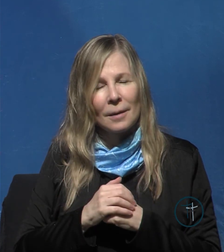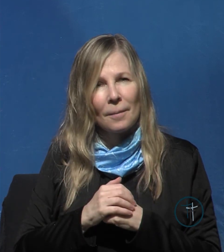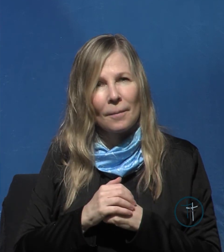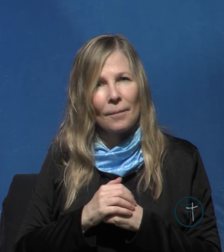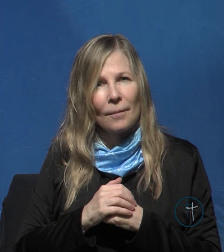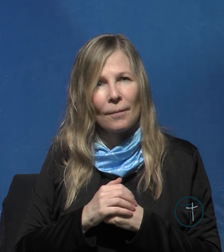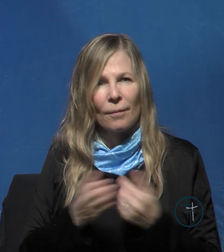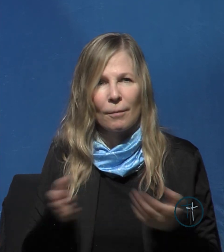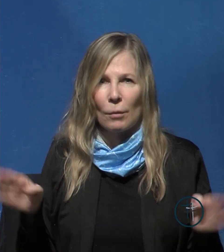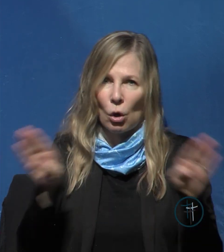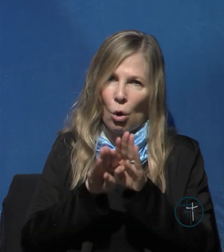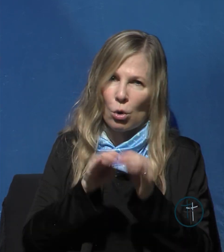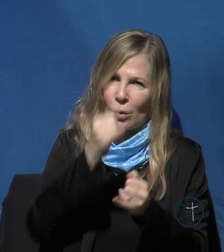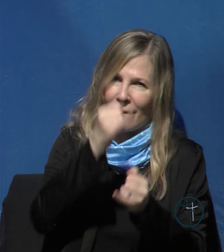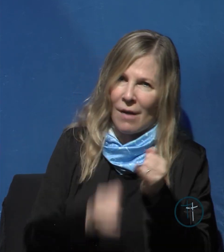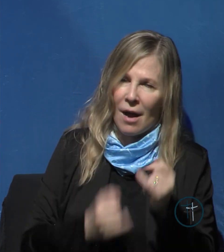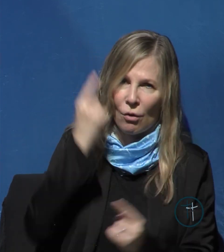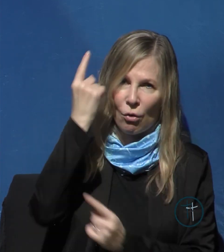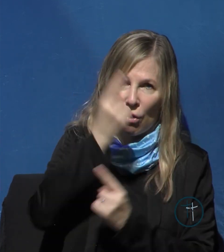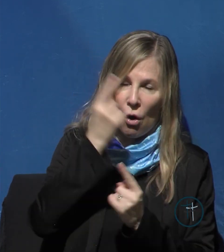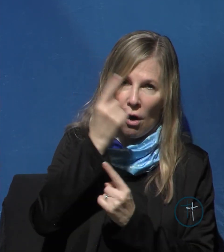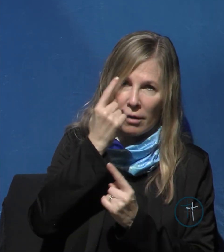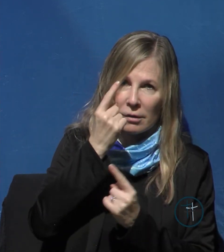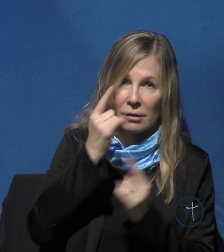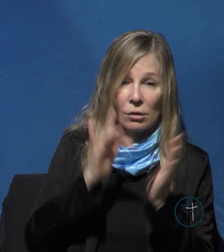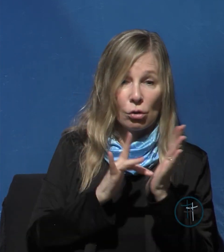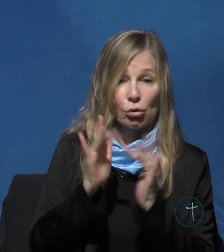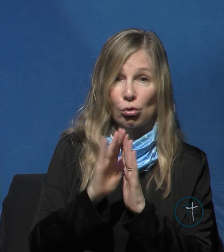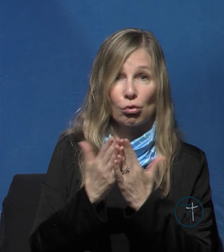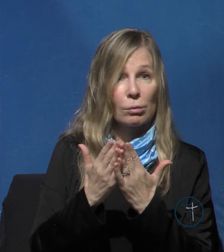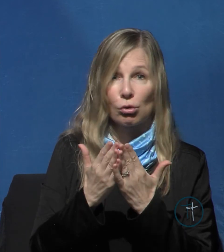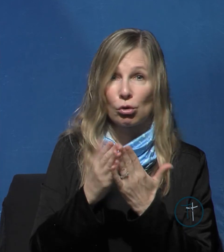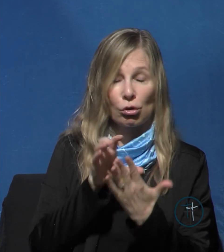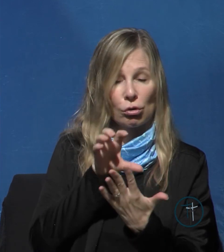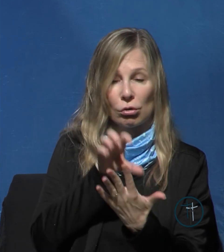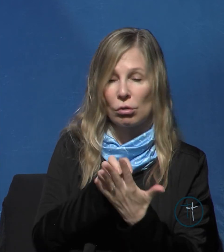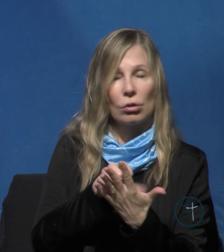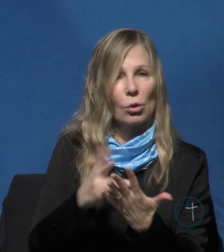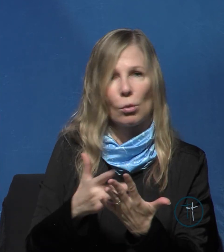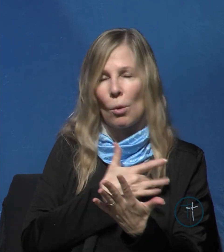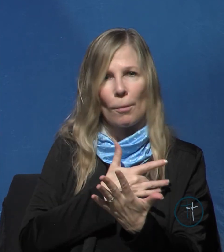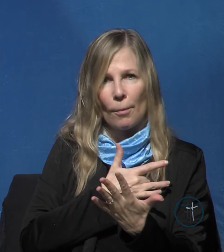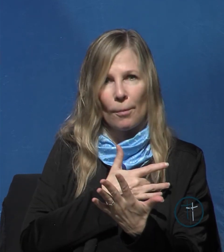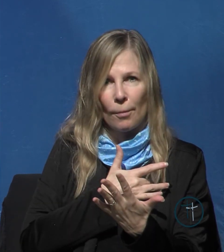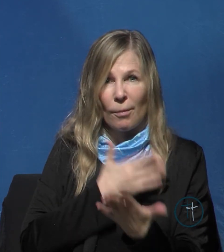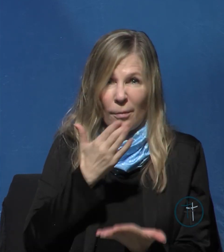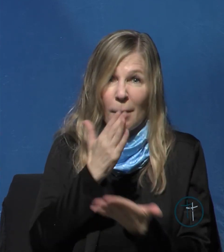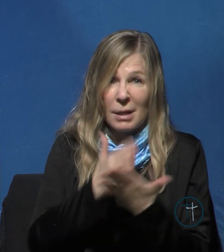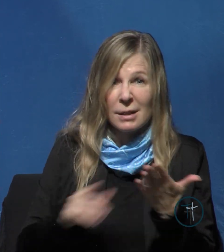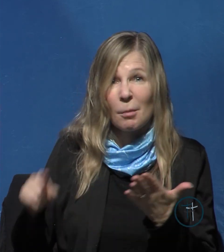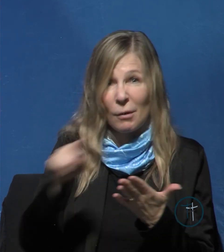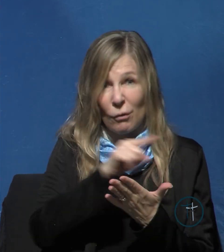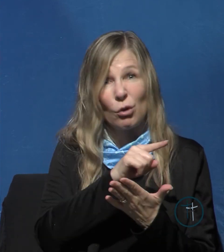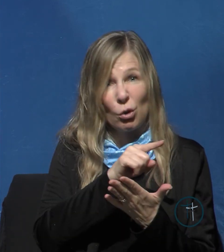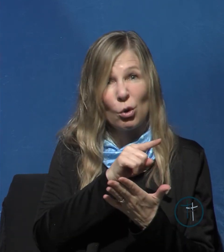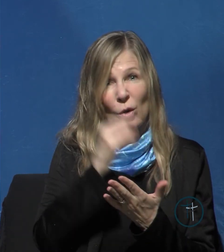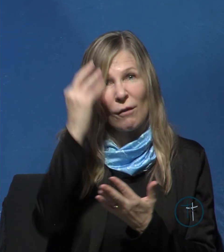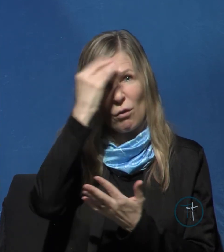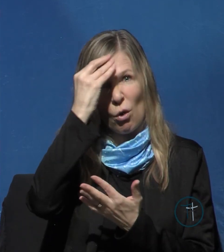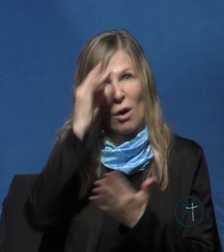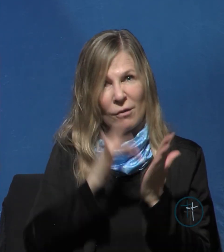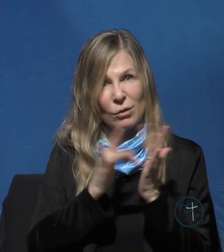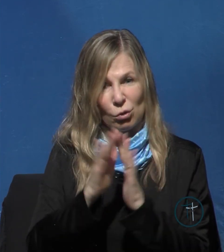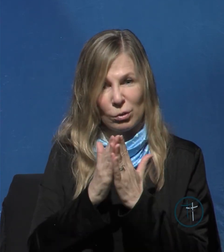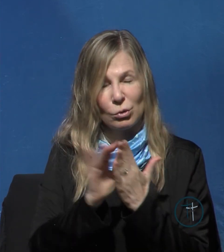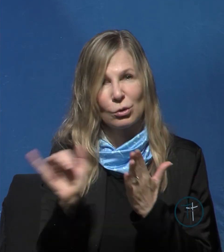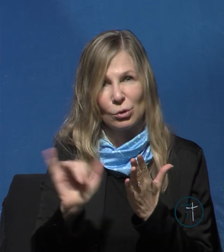I'm going to close with a final thought, but it's a scripture that just leaps out at me. Perhaps some of you have thought of this